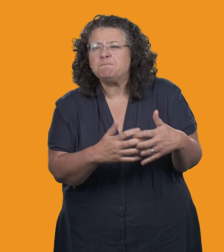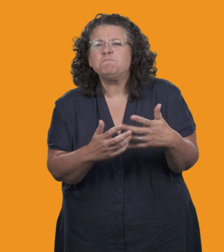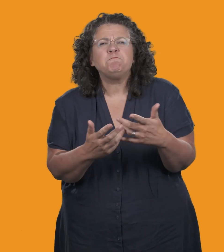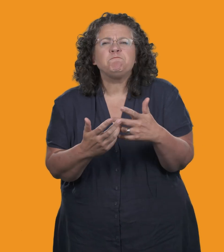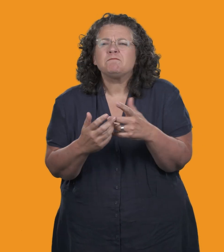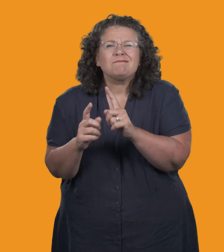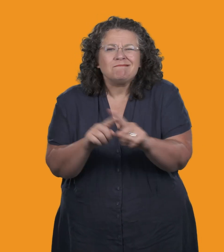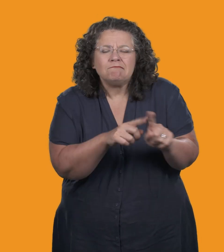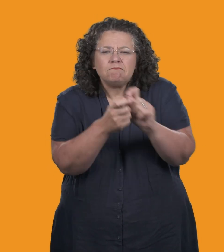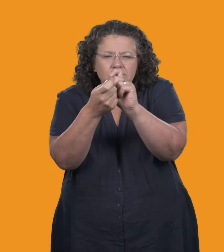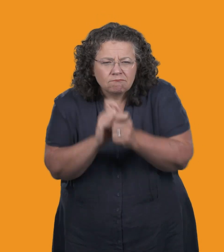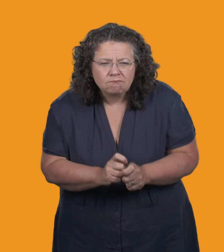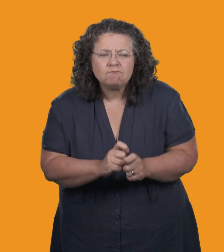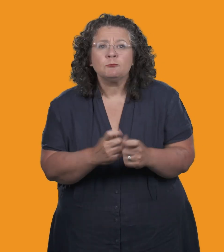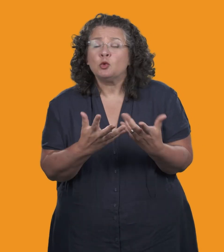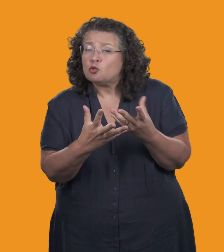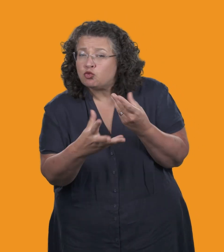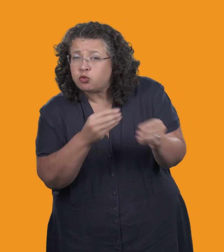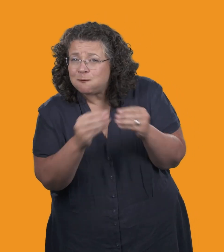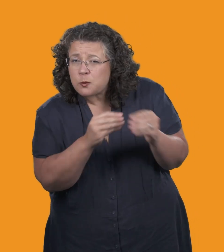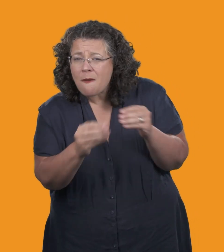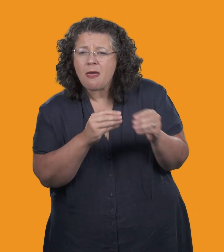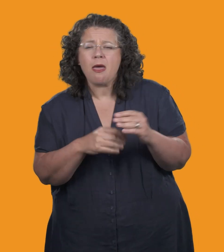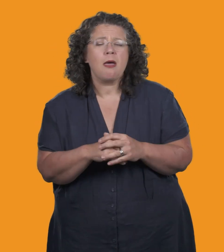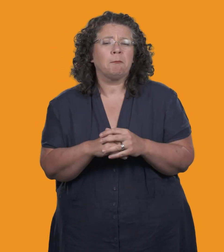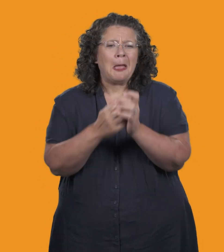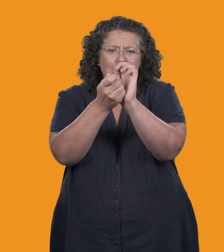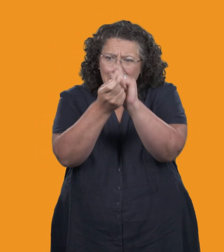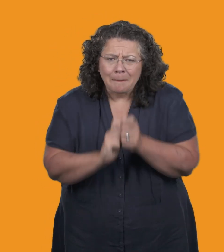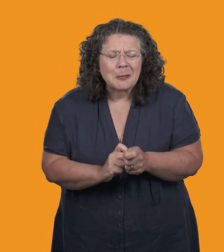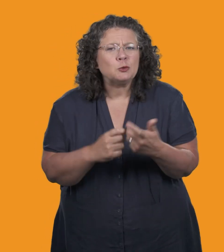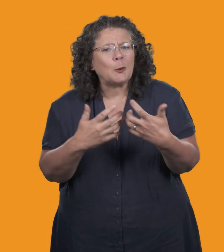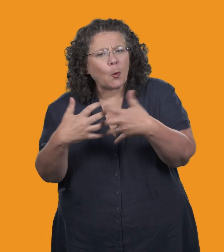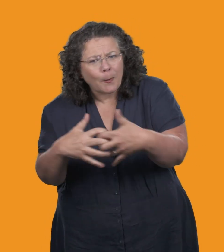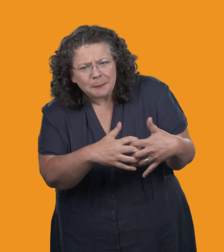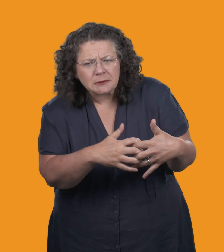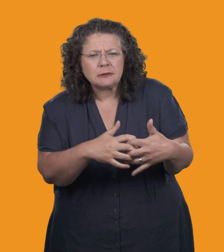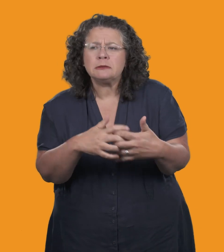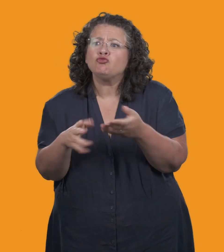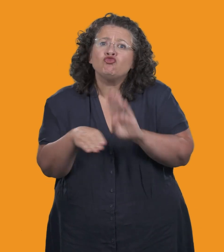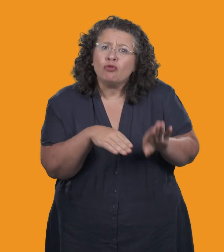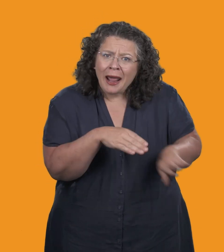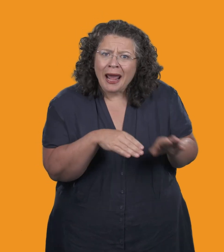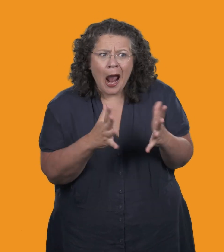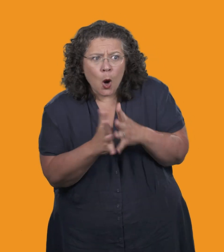assistive aids, equipment and software, adaptations to equipment and training in its